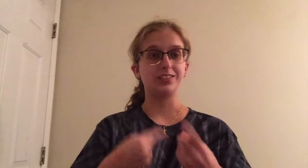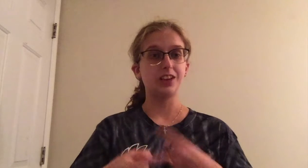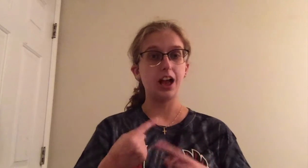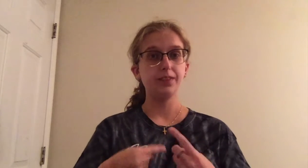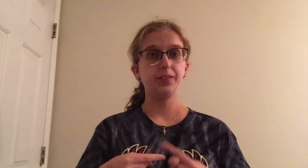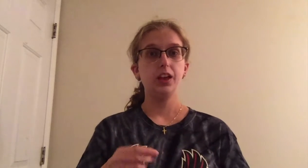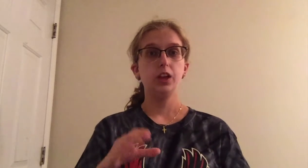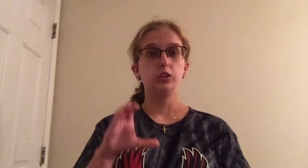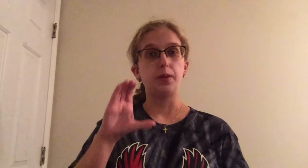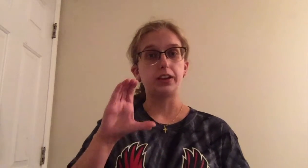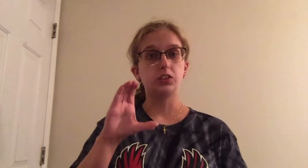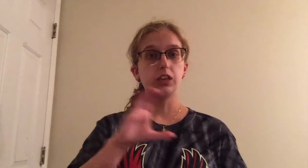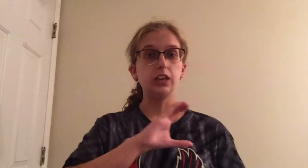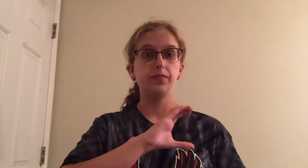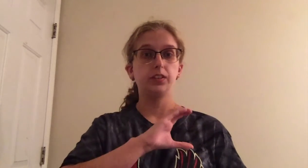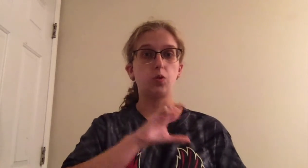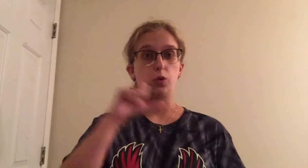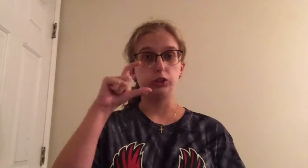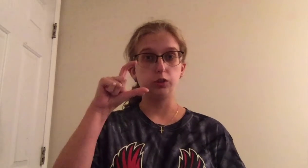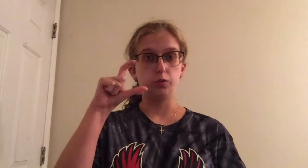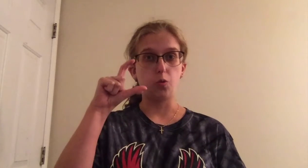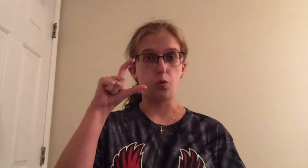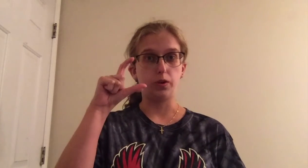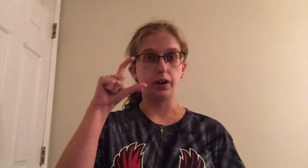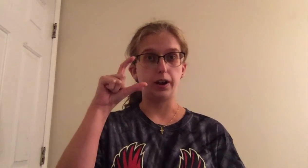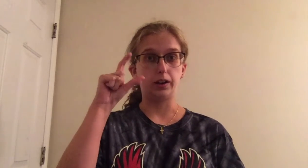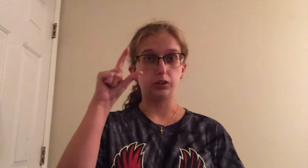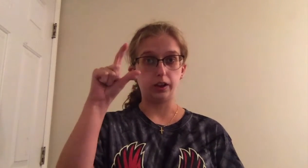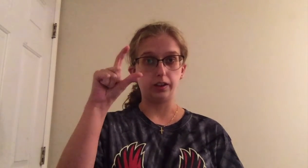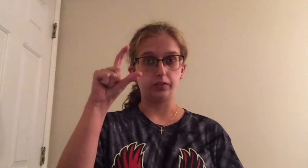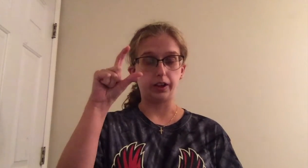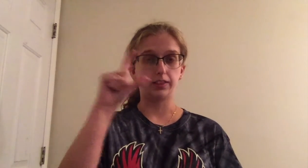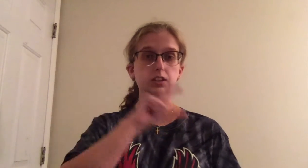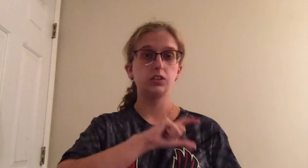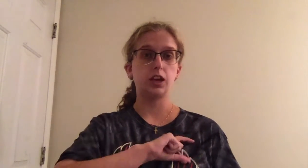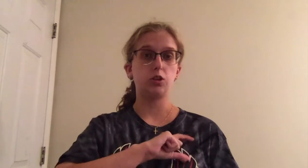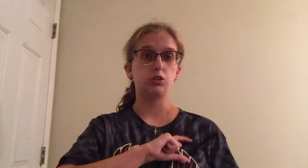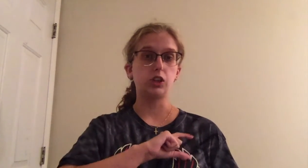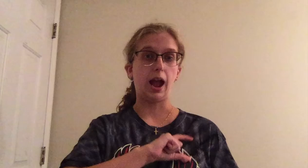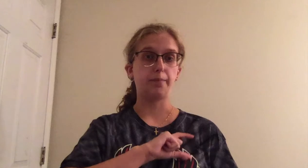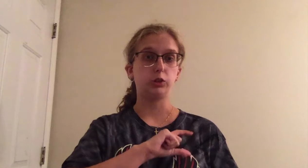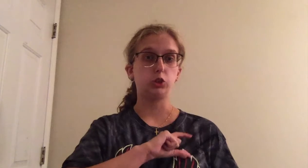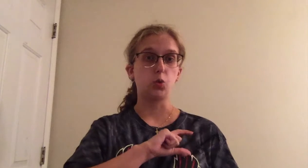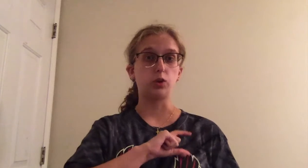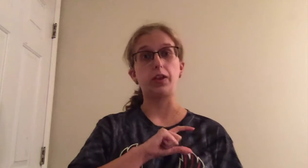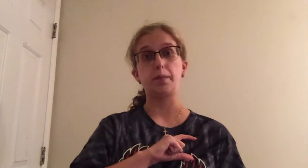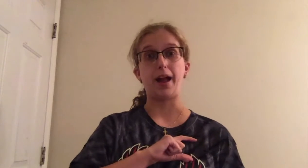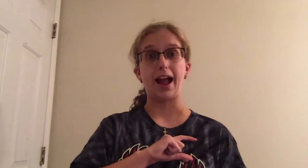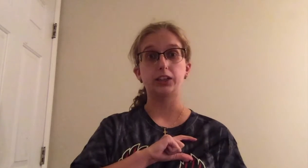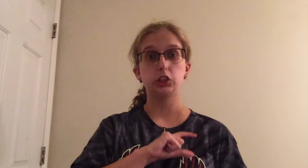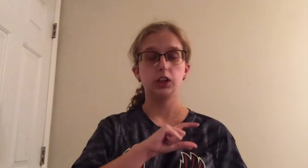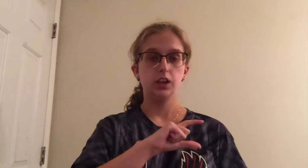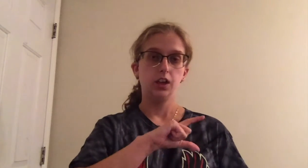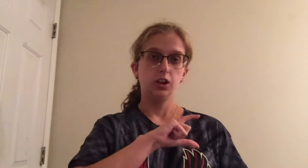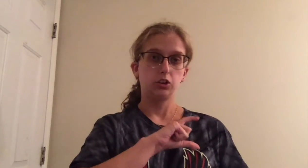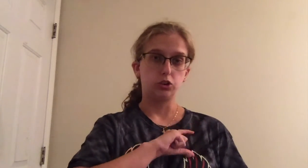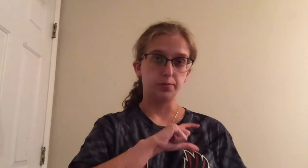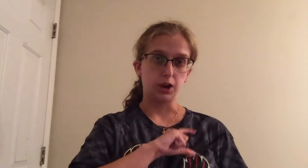sign. You make a C or like this, and you just tap your shoulder like a badge.